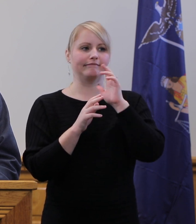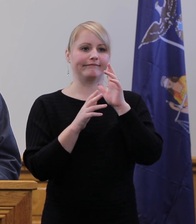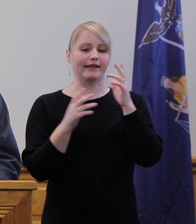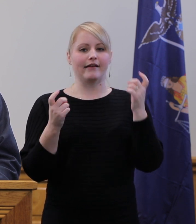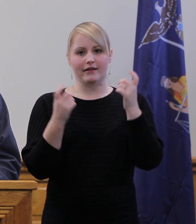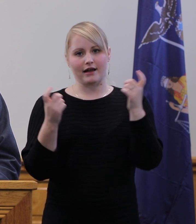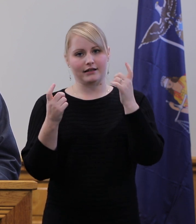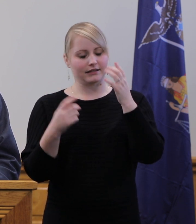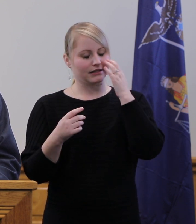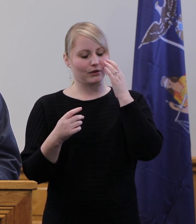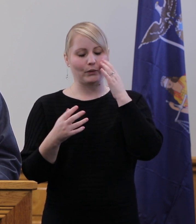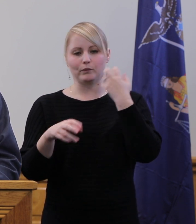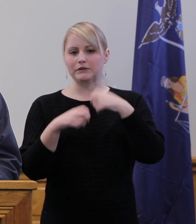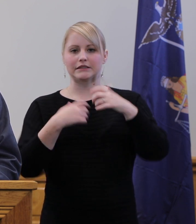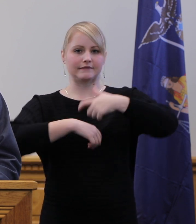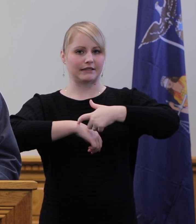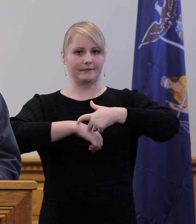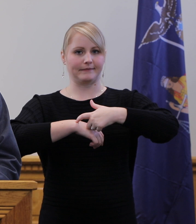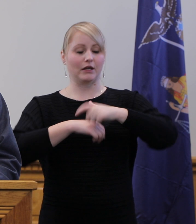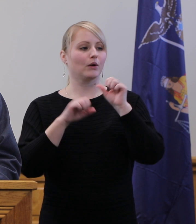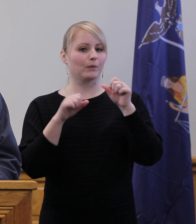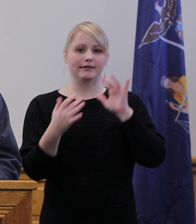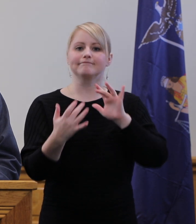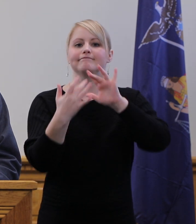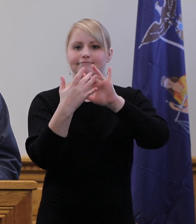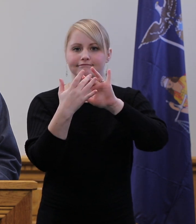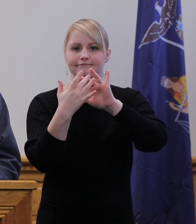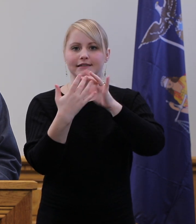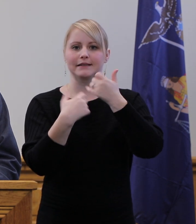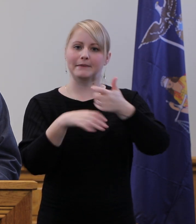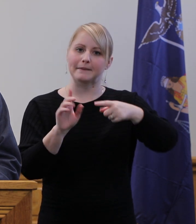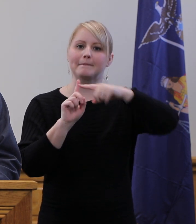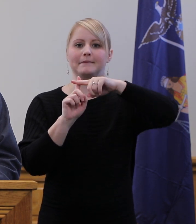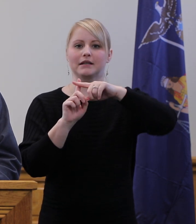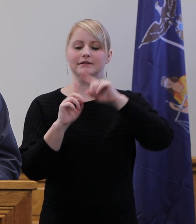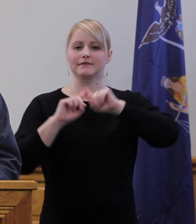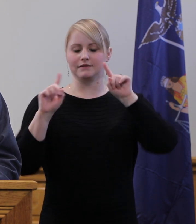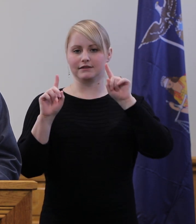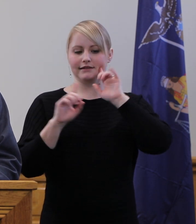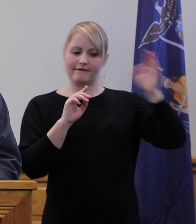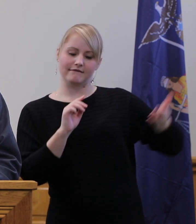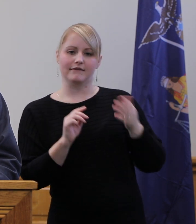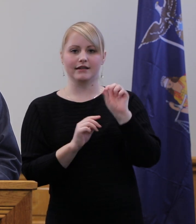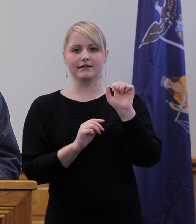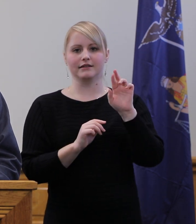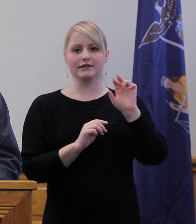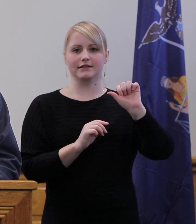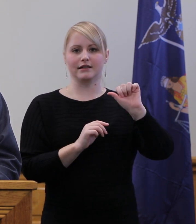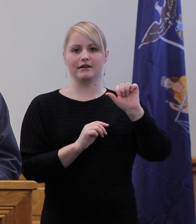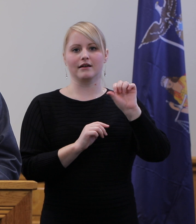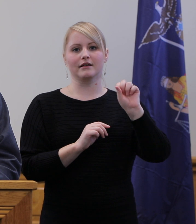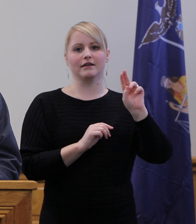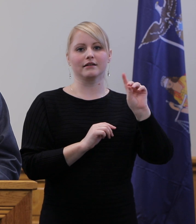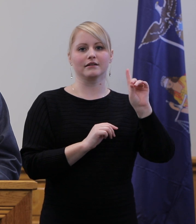be an especially tough time. There are ways we can reach out and make a positive difference. I've invited Sara Sunday from the